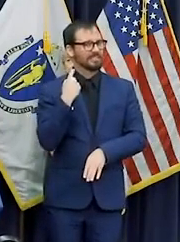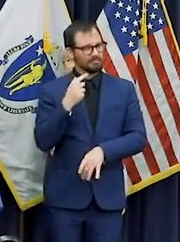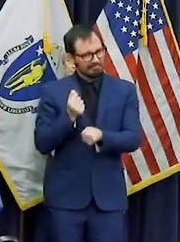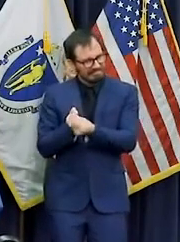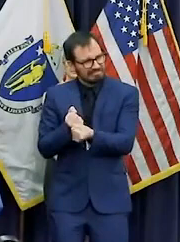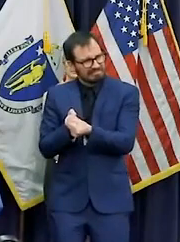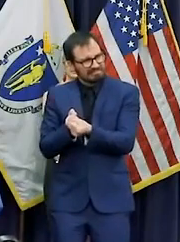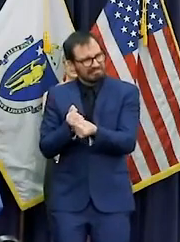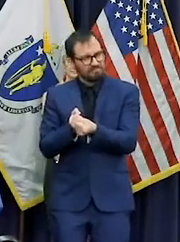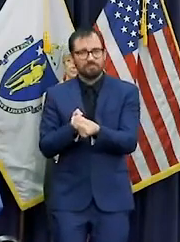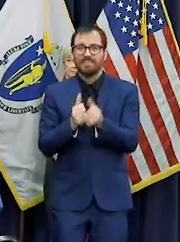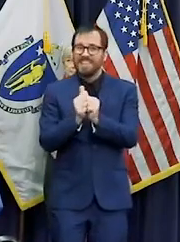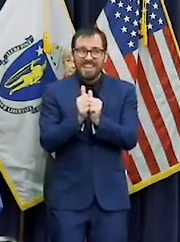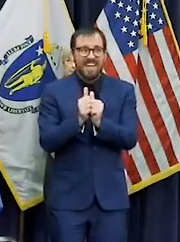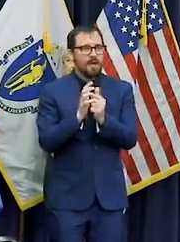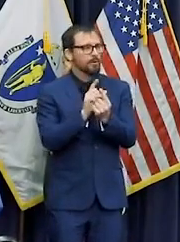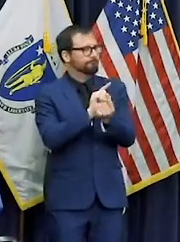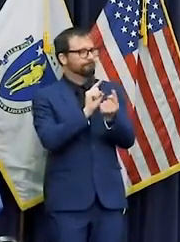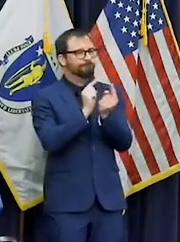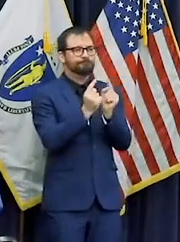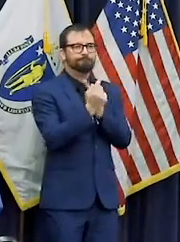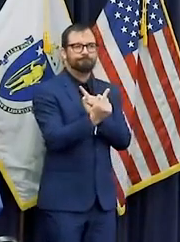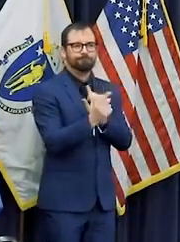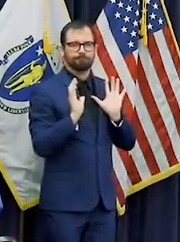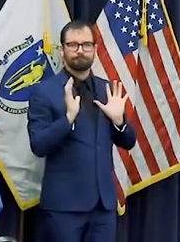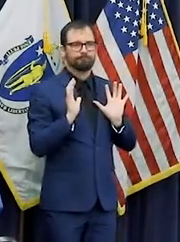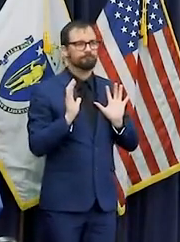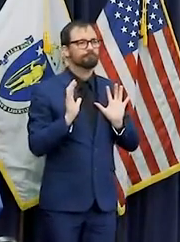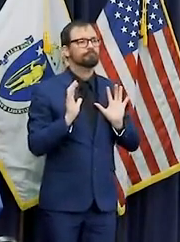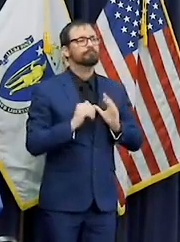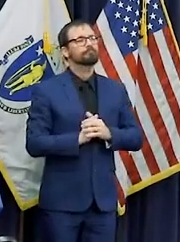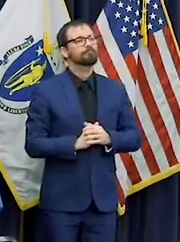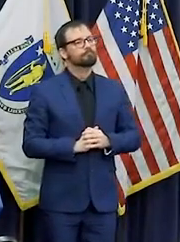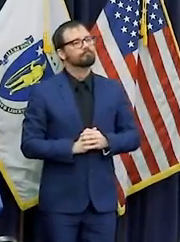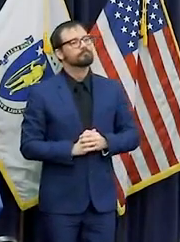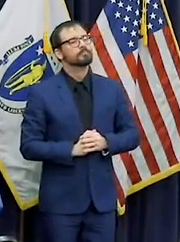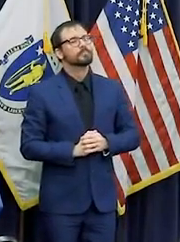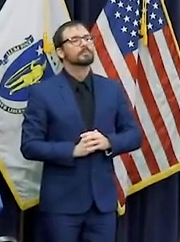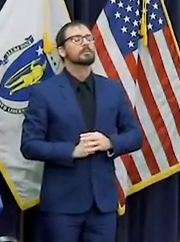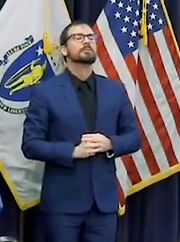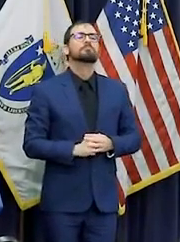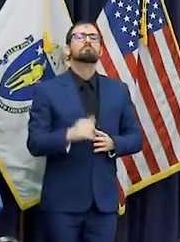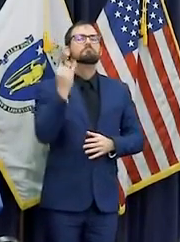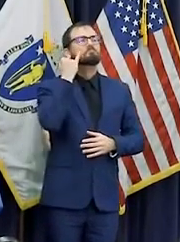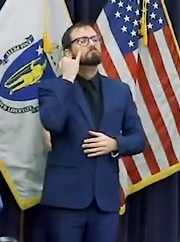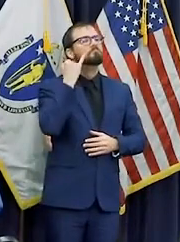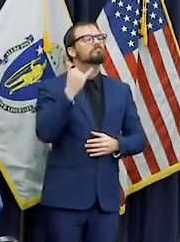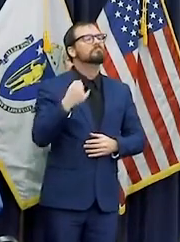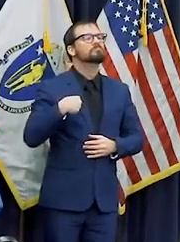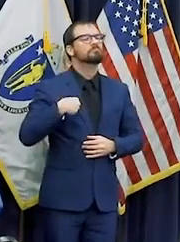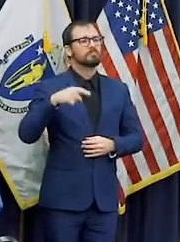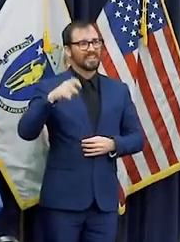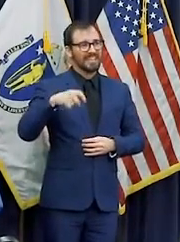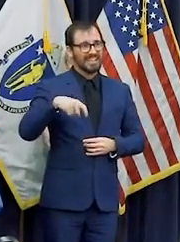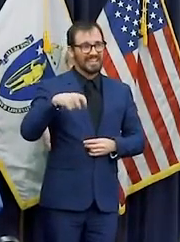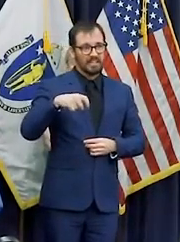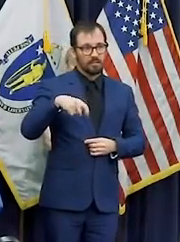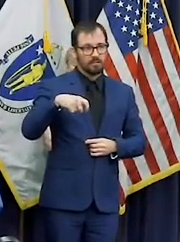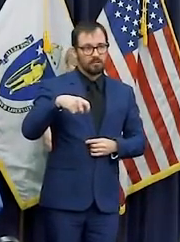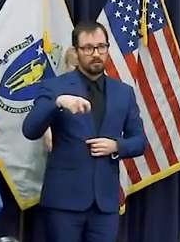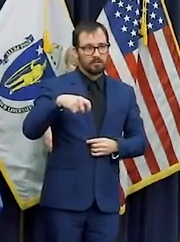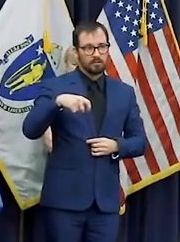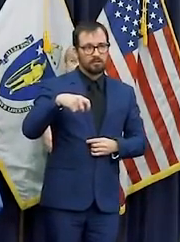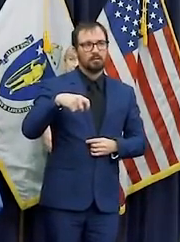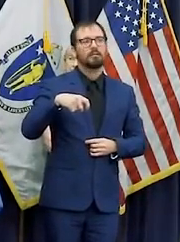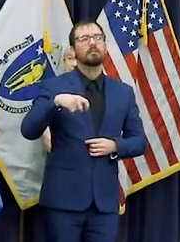to the pharmacy and ask if you can pick up a few things for them while you're out. We must all do whatever we can